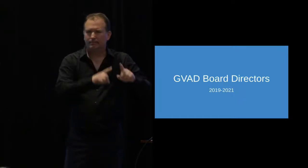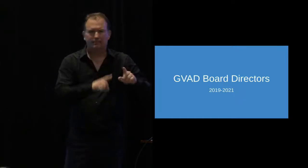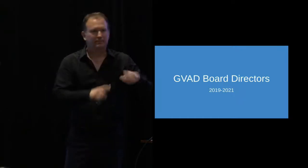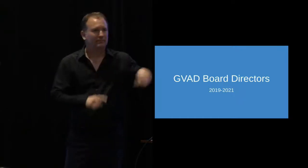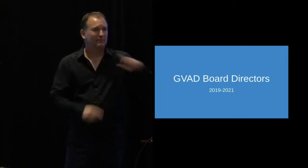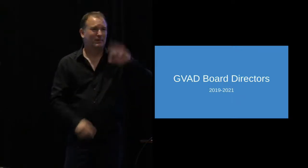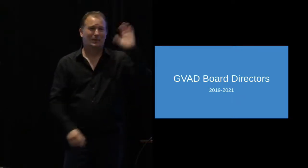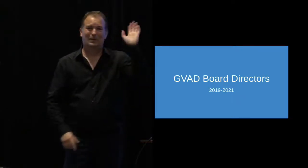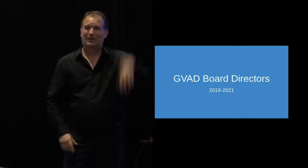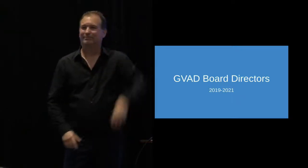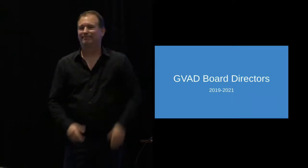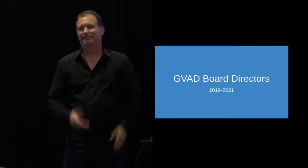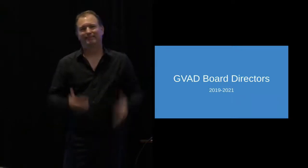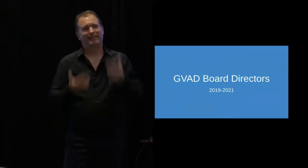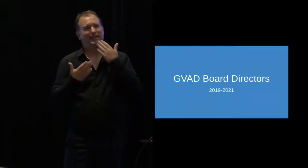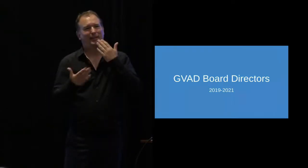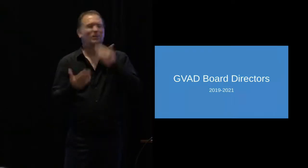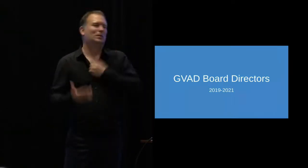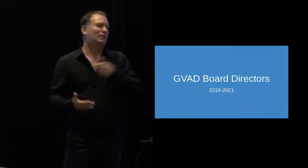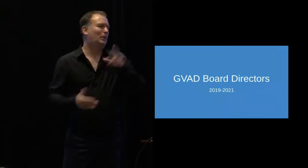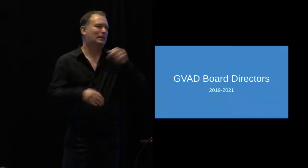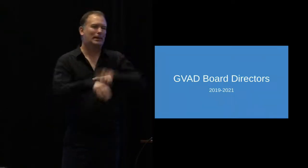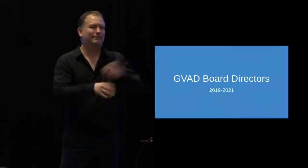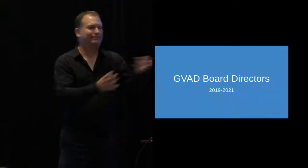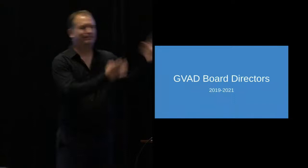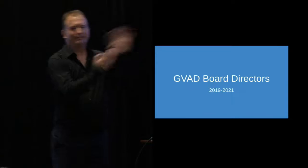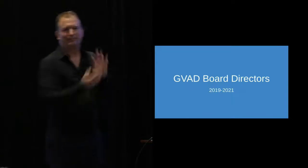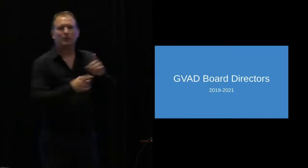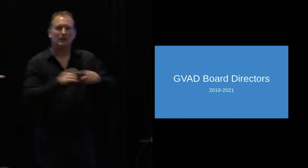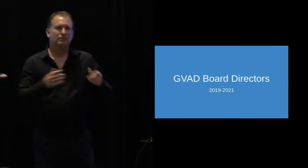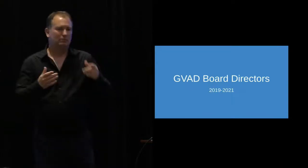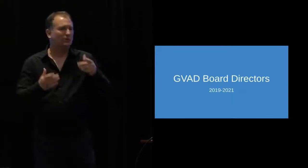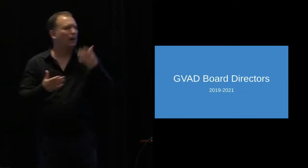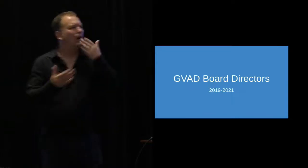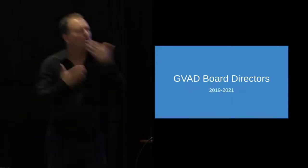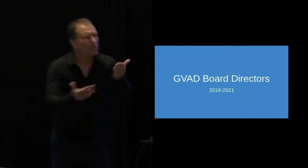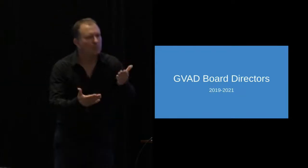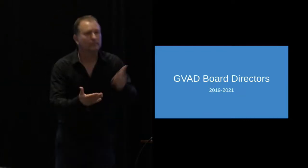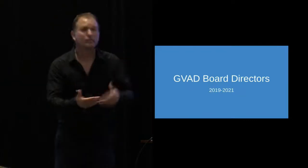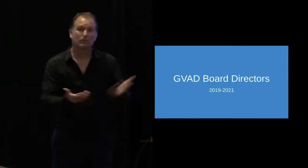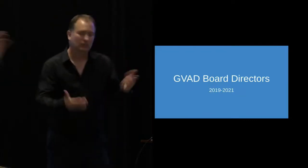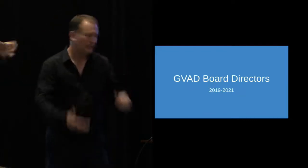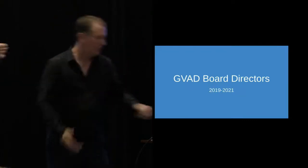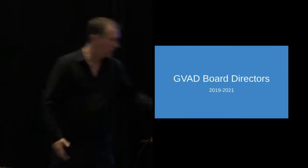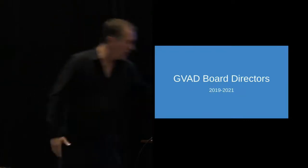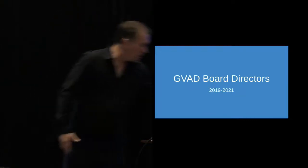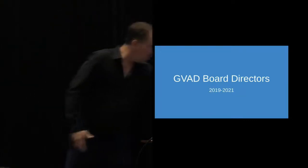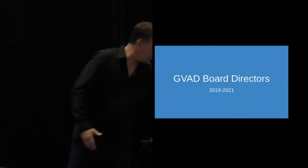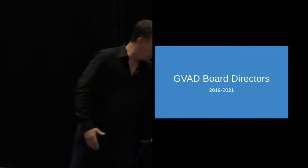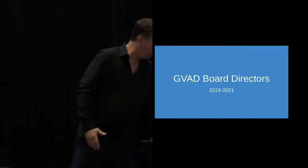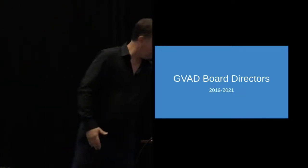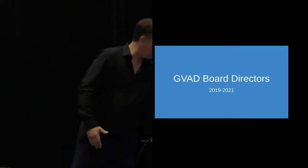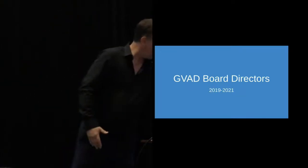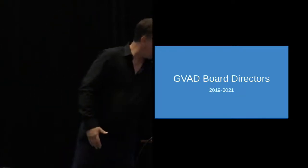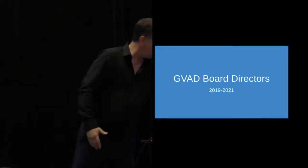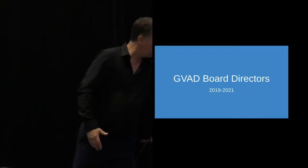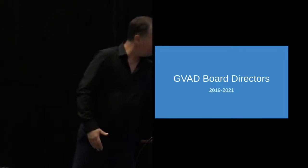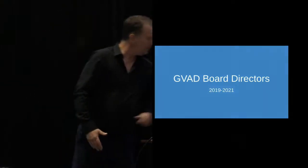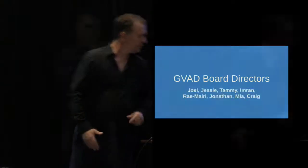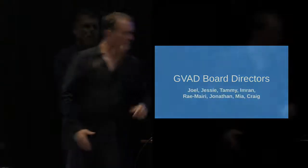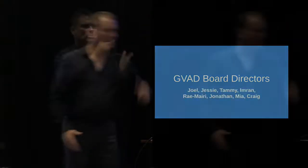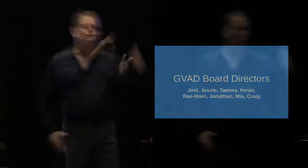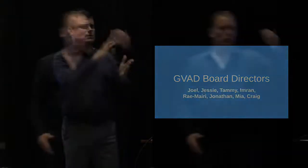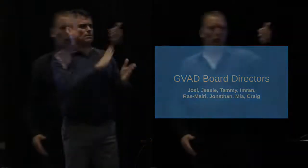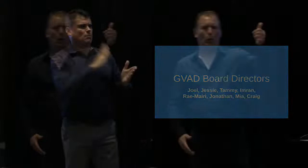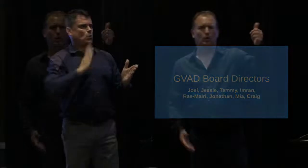behind me who was committed to access, and so my thanks. There's no time to call them all up to the front this evening,